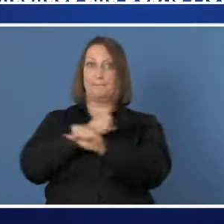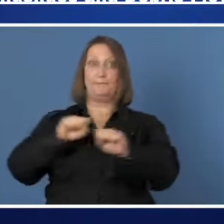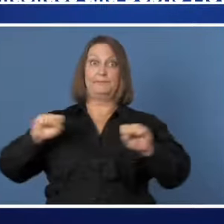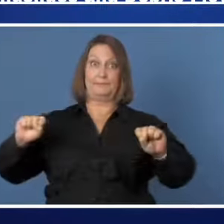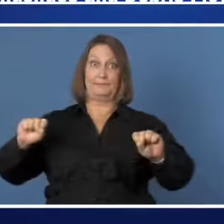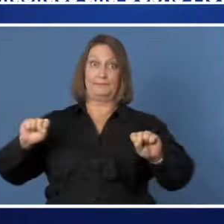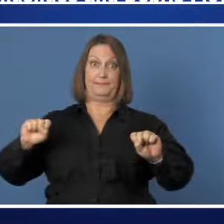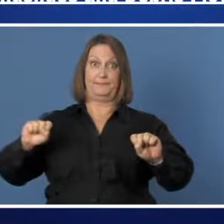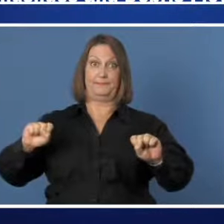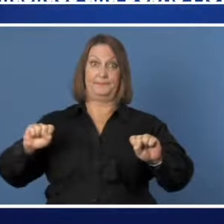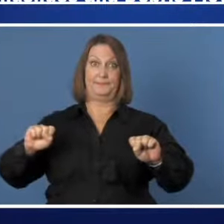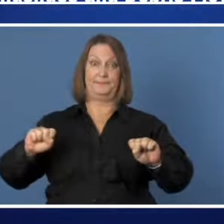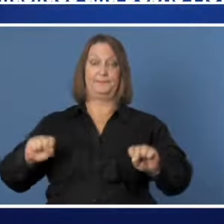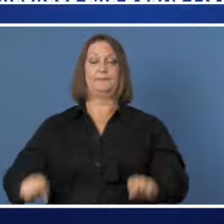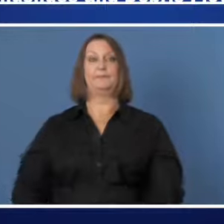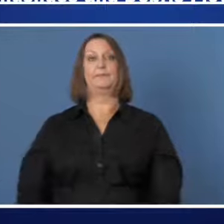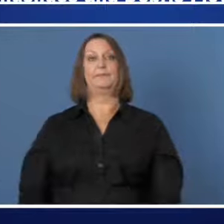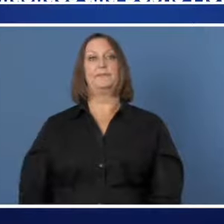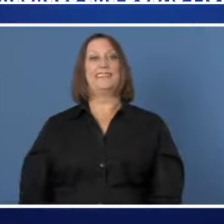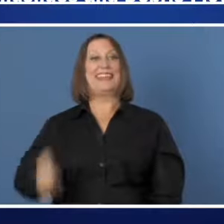protection.